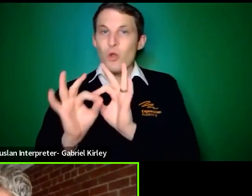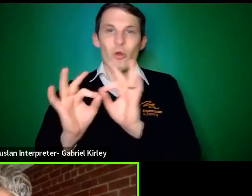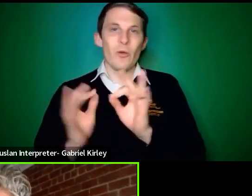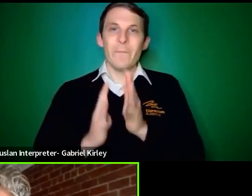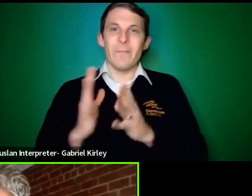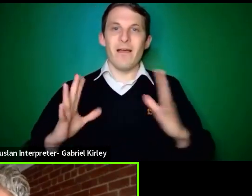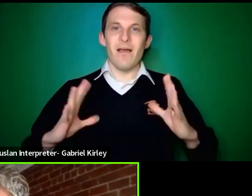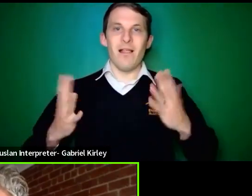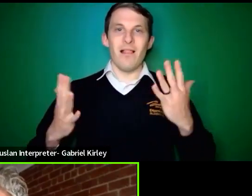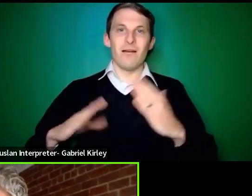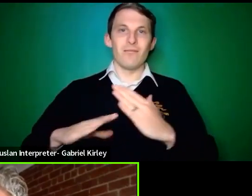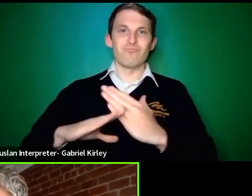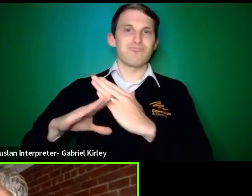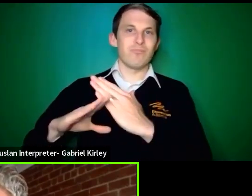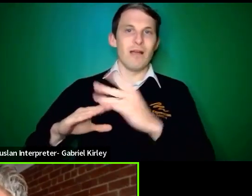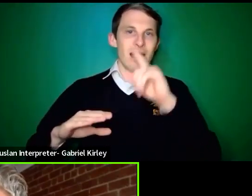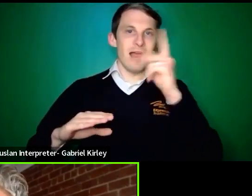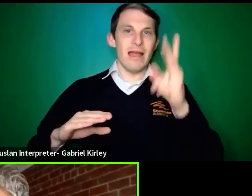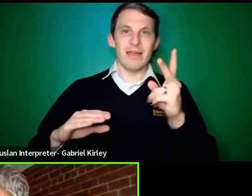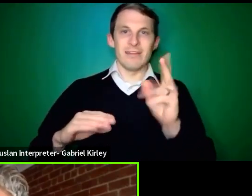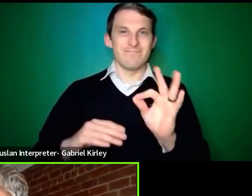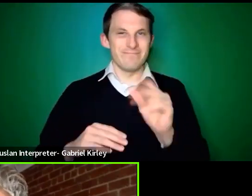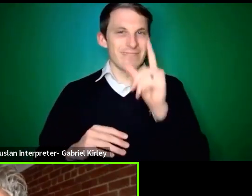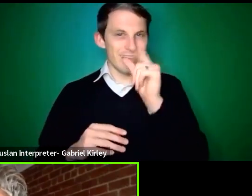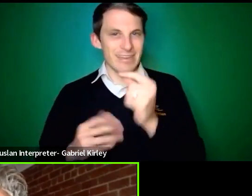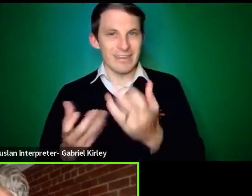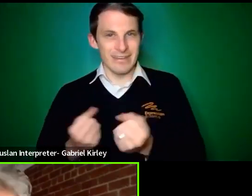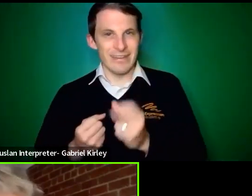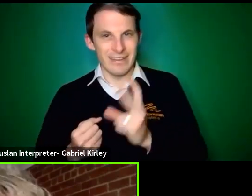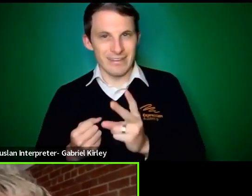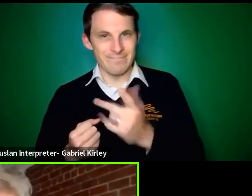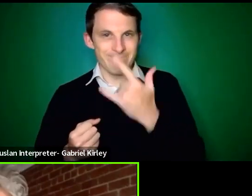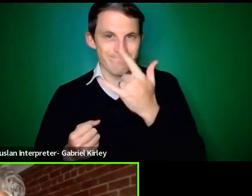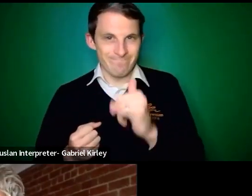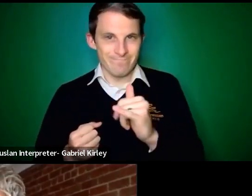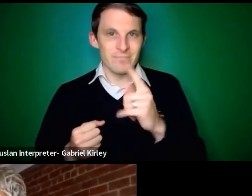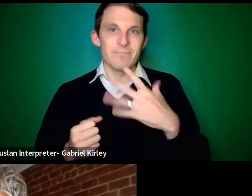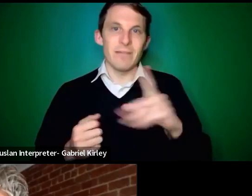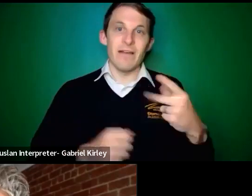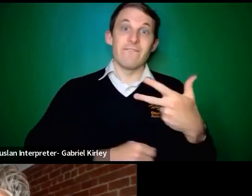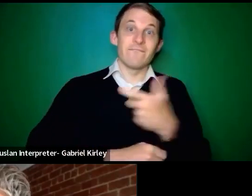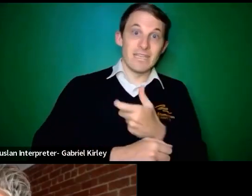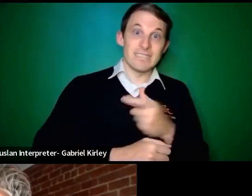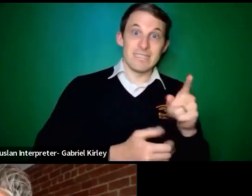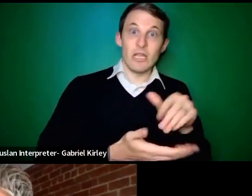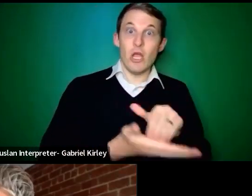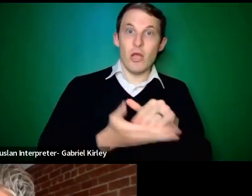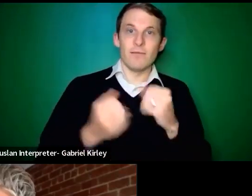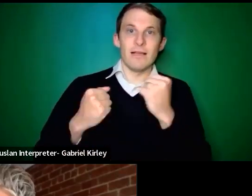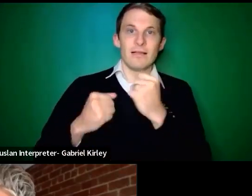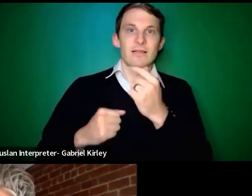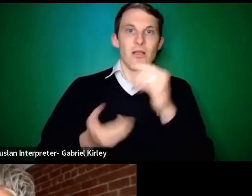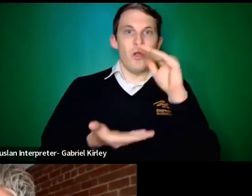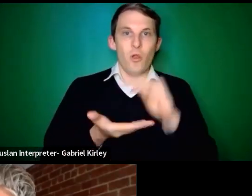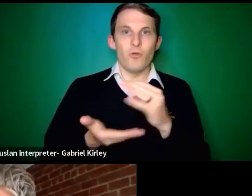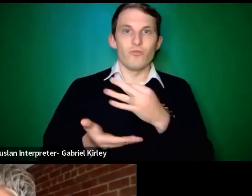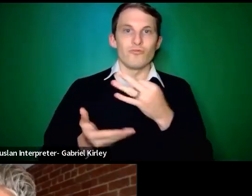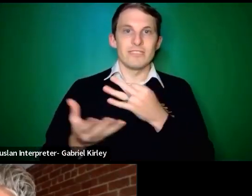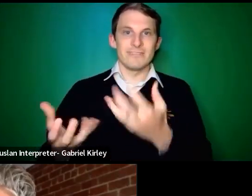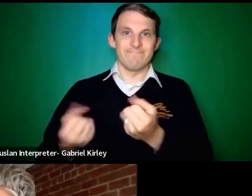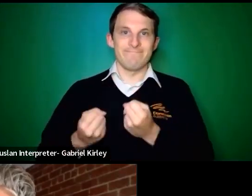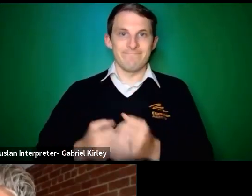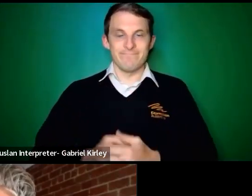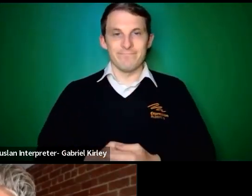does decrease the chance of actually contracting it again. Thanks. More questions for you, Rob. And this